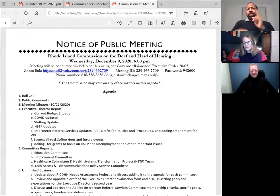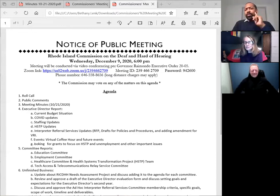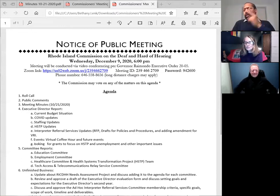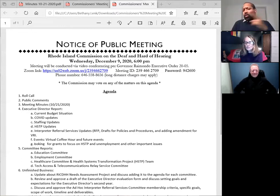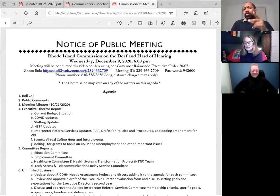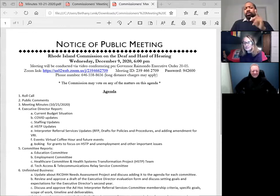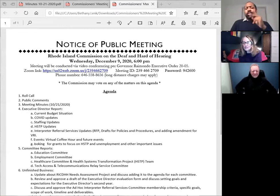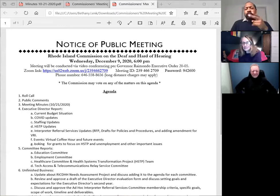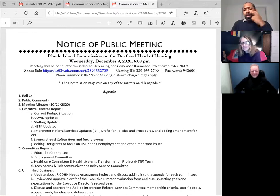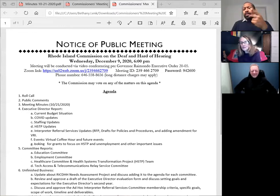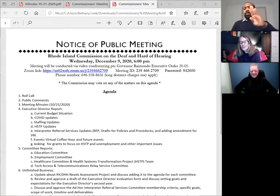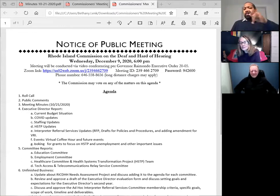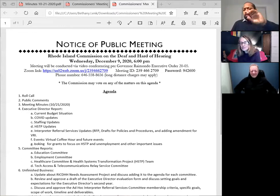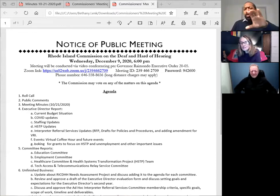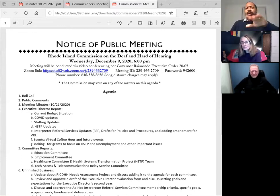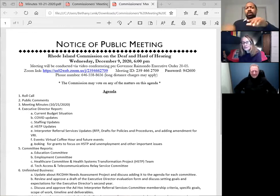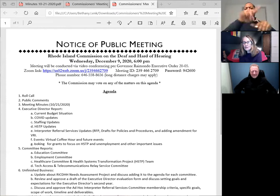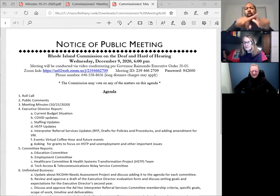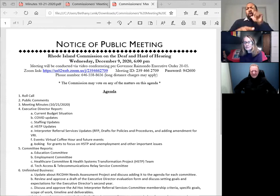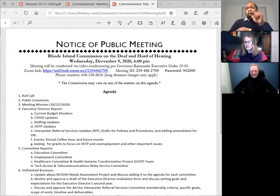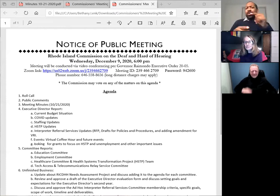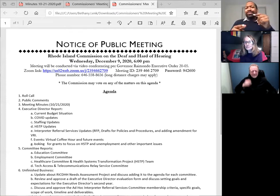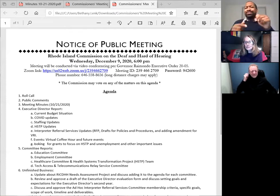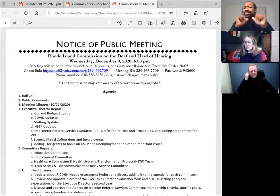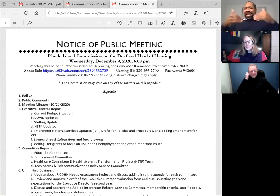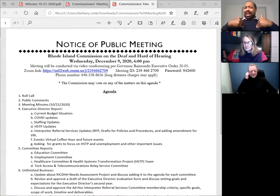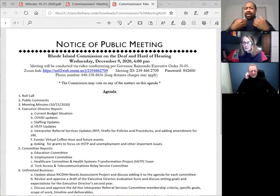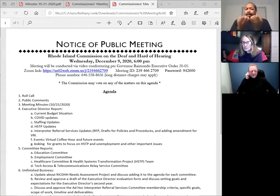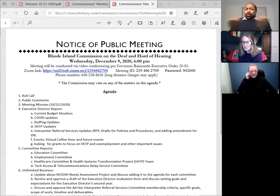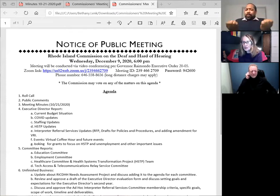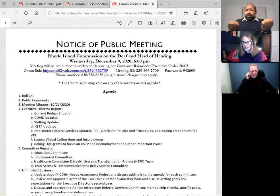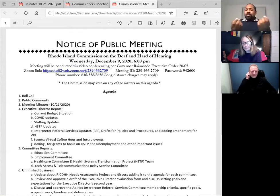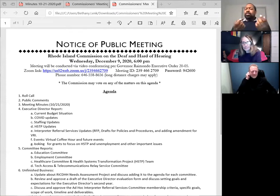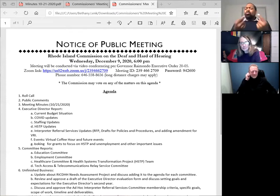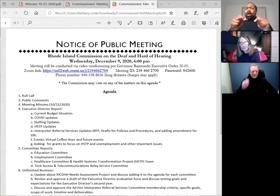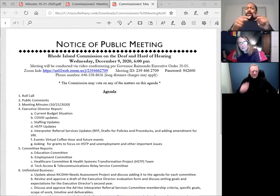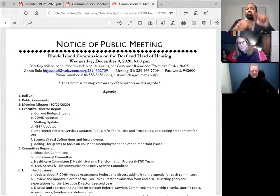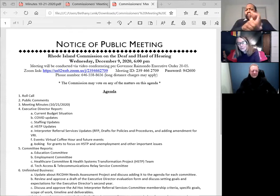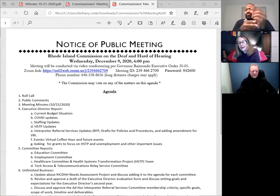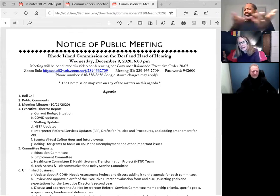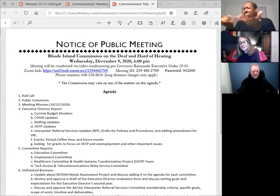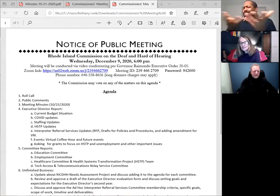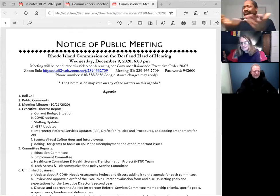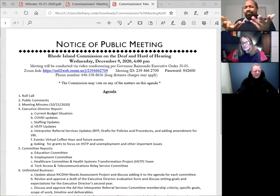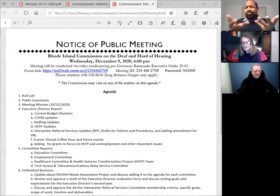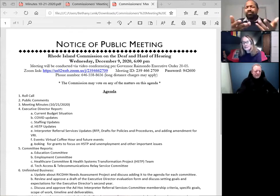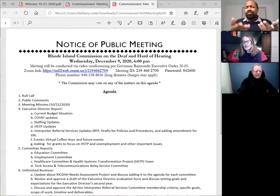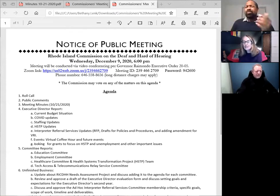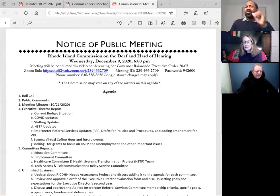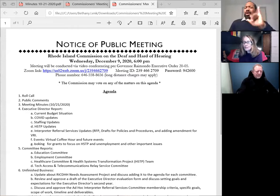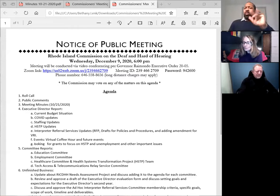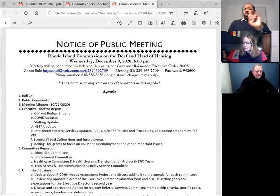the resources necessary for the deaf and hard of hearing community, especially BIPOC members who don't have the